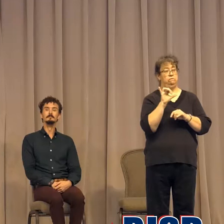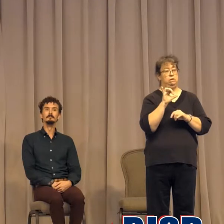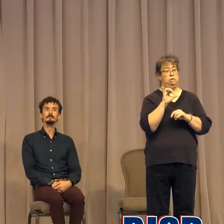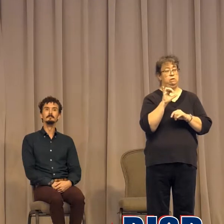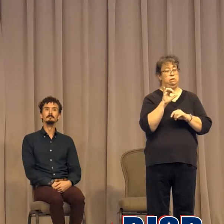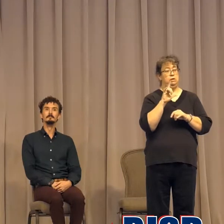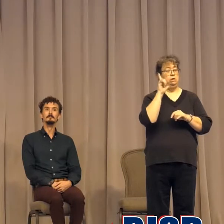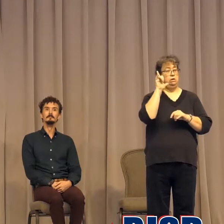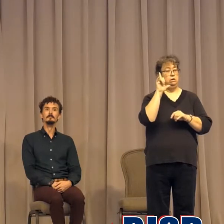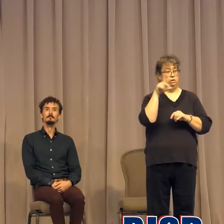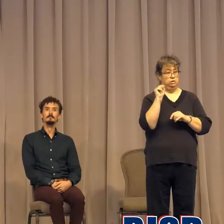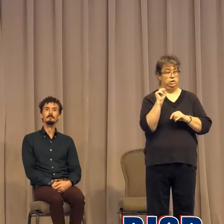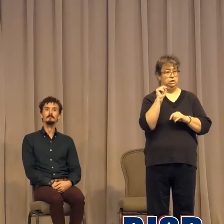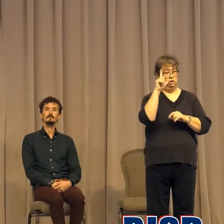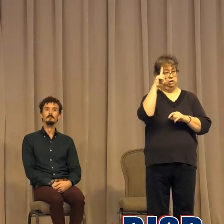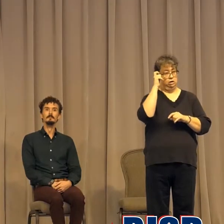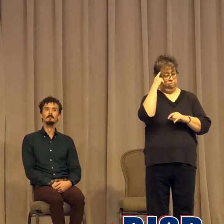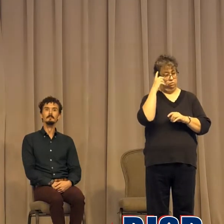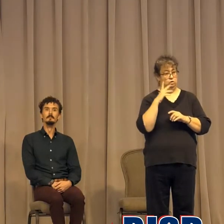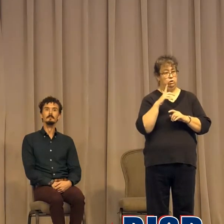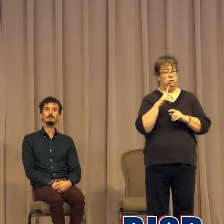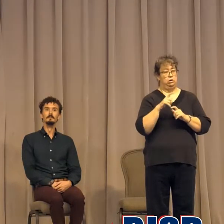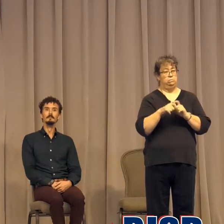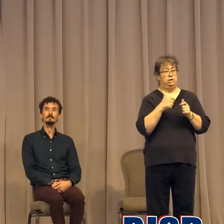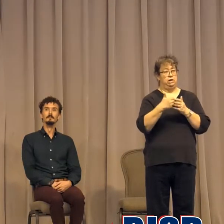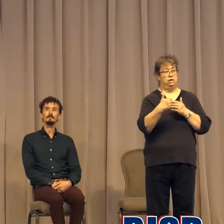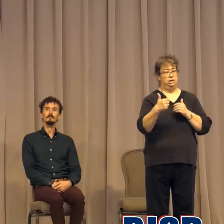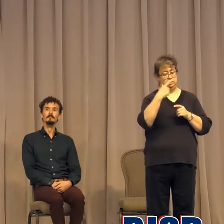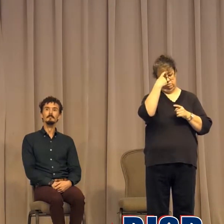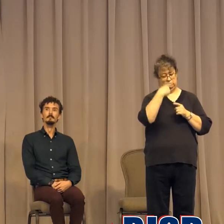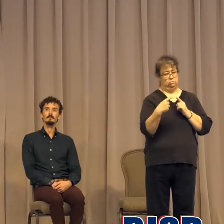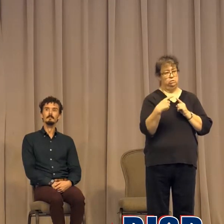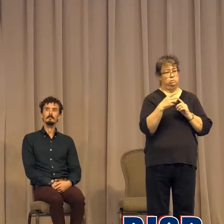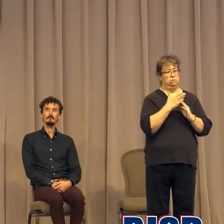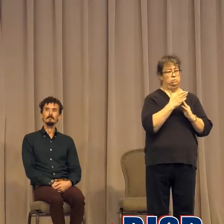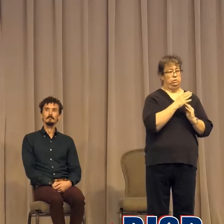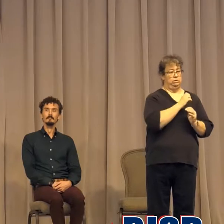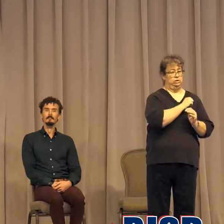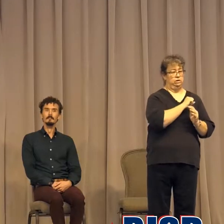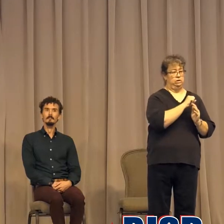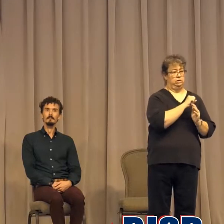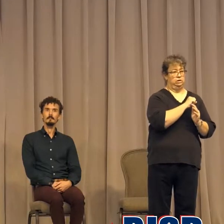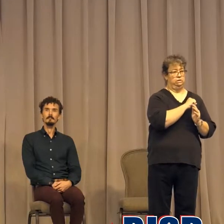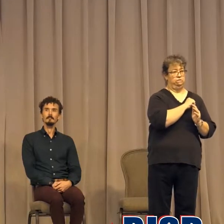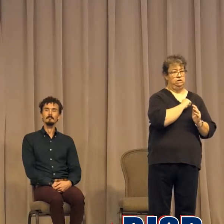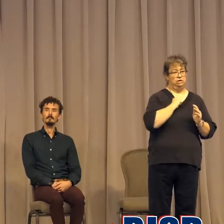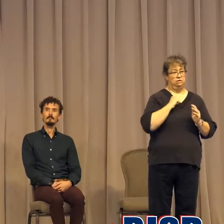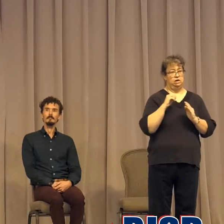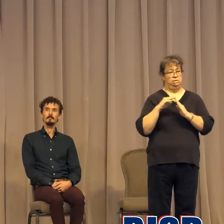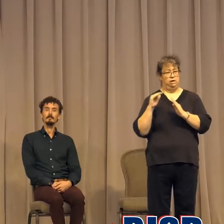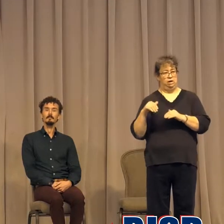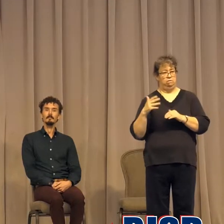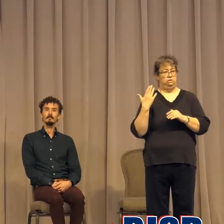same lieutenant governor. There had been a huge division between the Senate and the House in